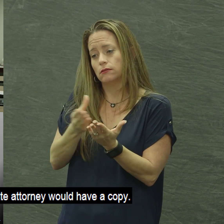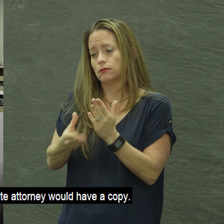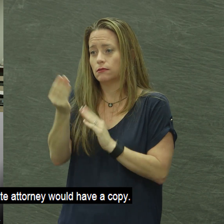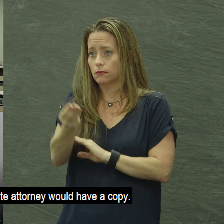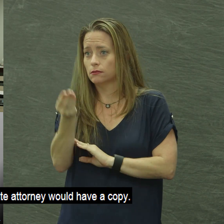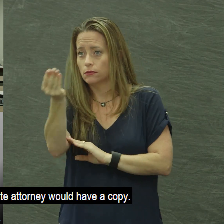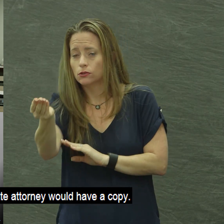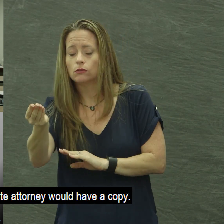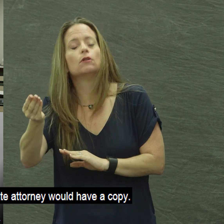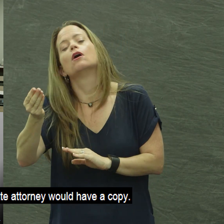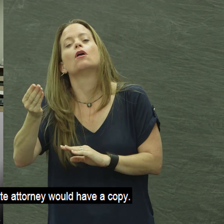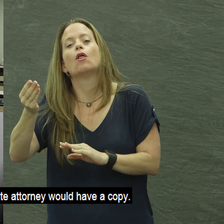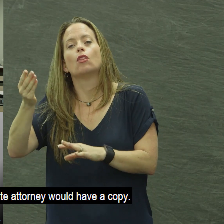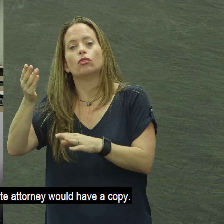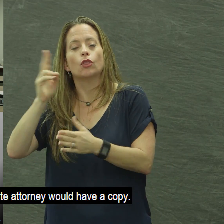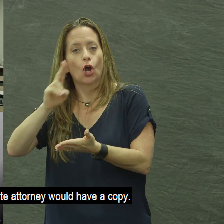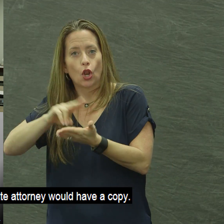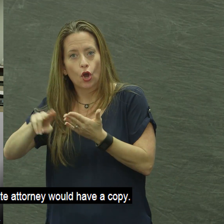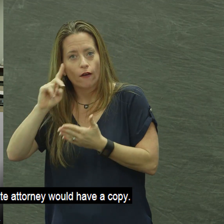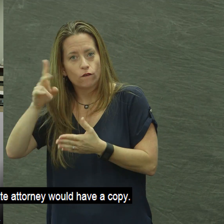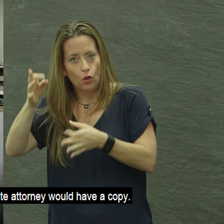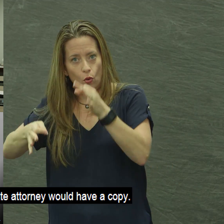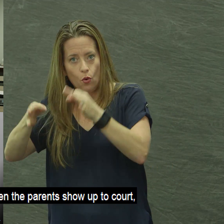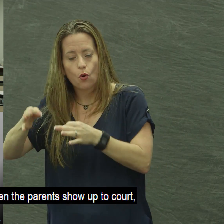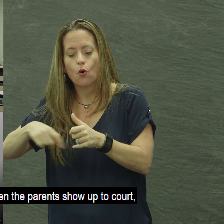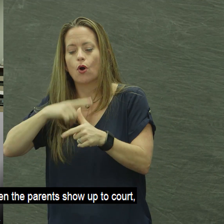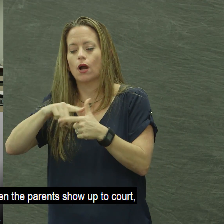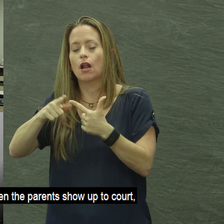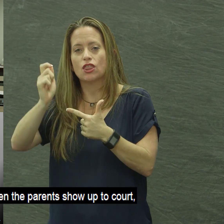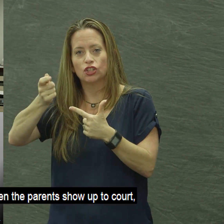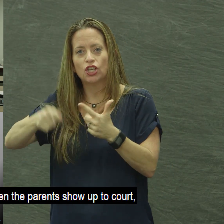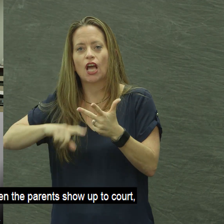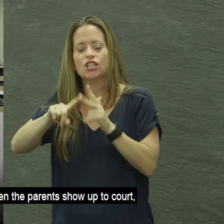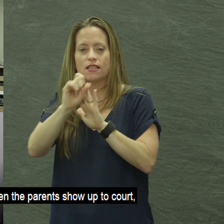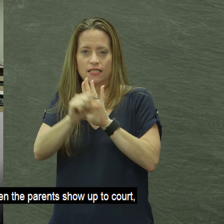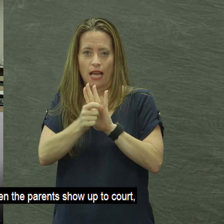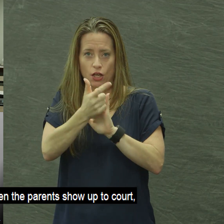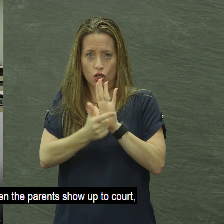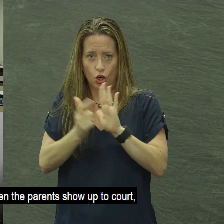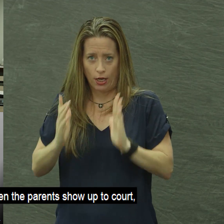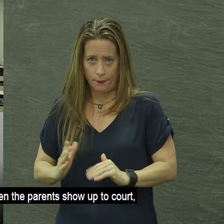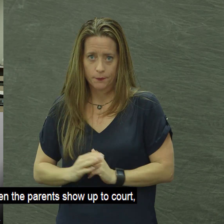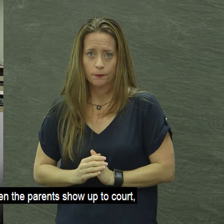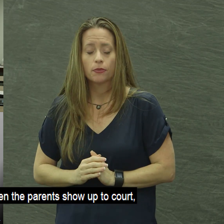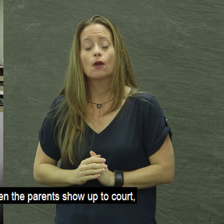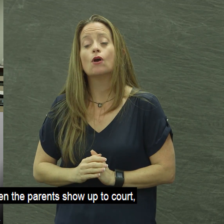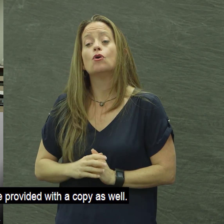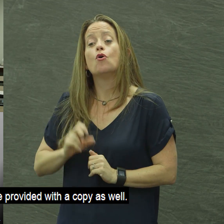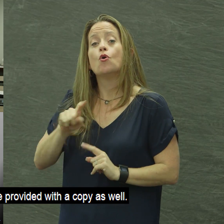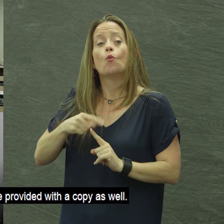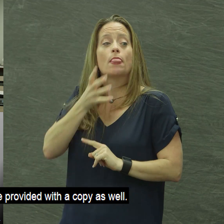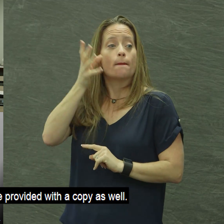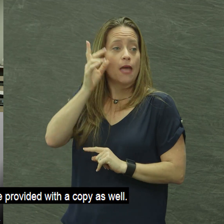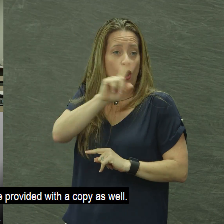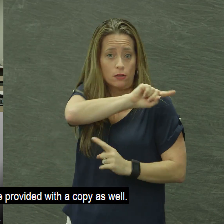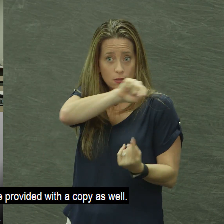copy. The state attorney would have a copy. And when the parents show up to court, they're provided